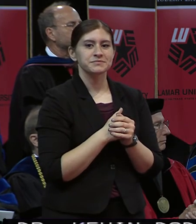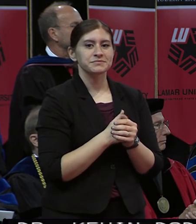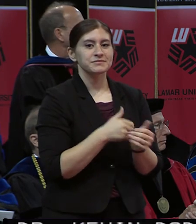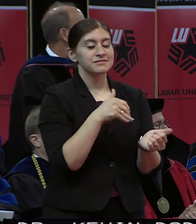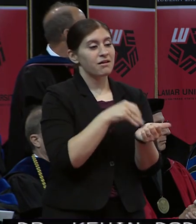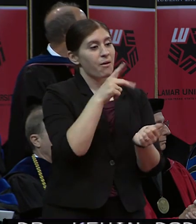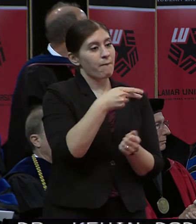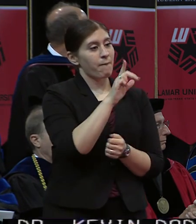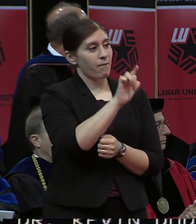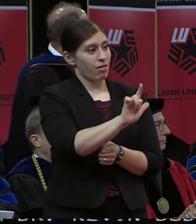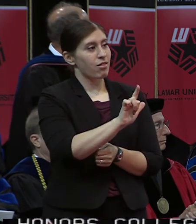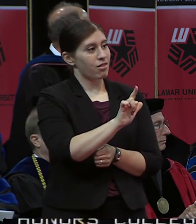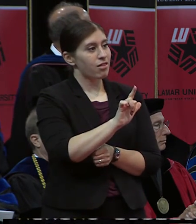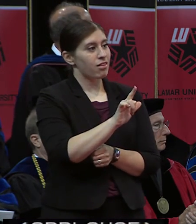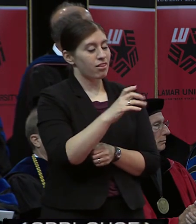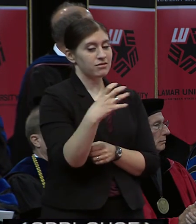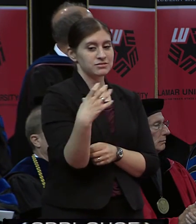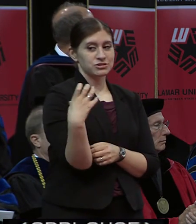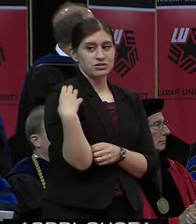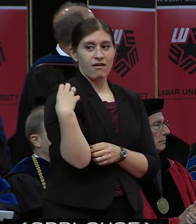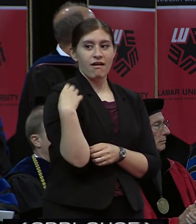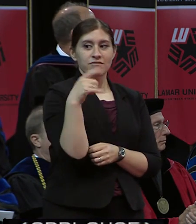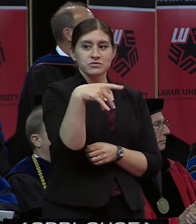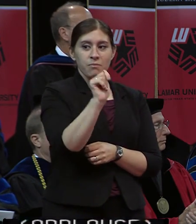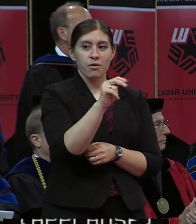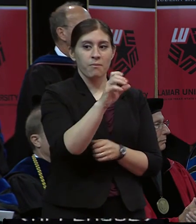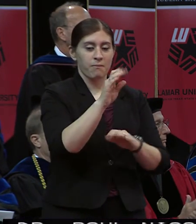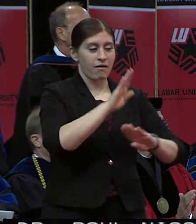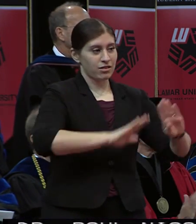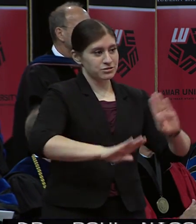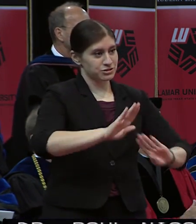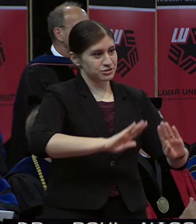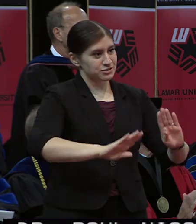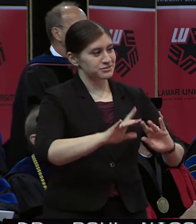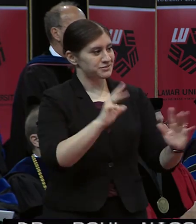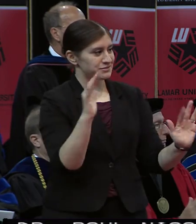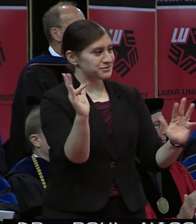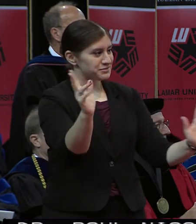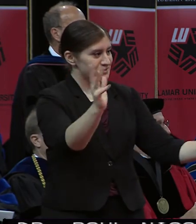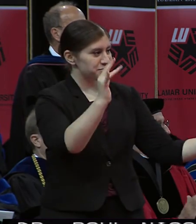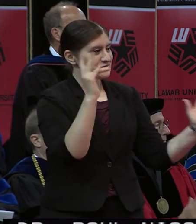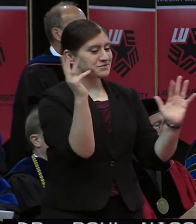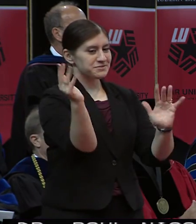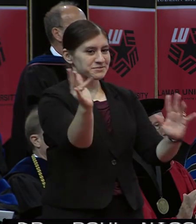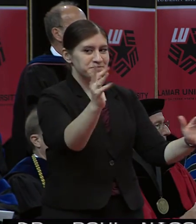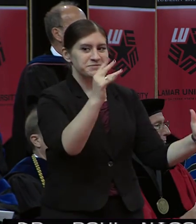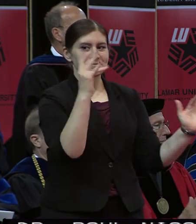Dr. Paul Nicoletto, Chair, Department of Biology.